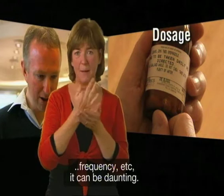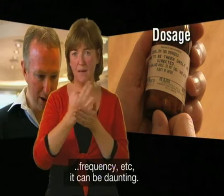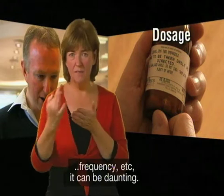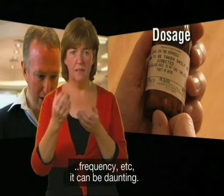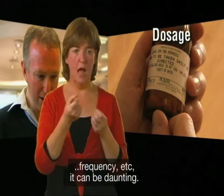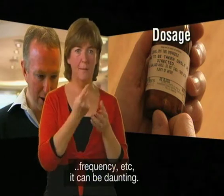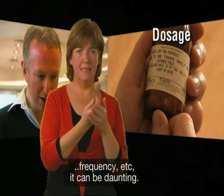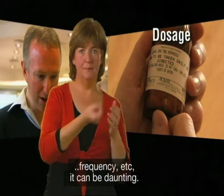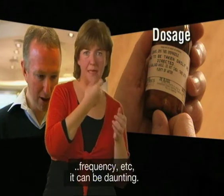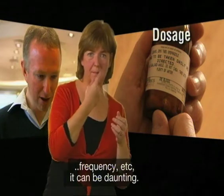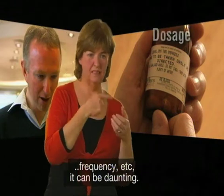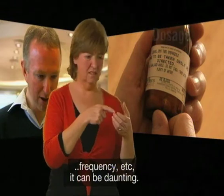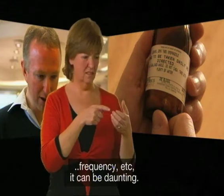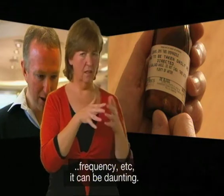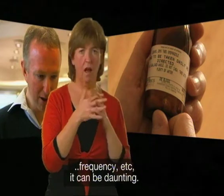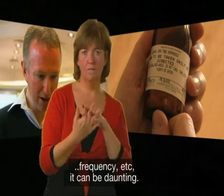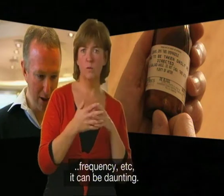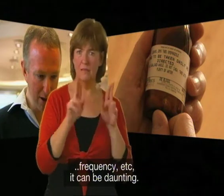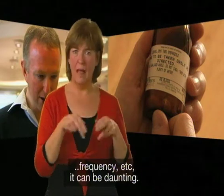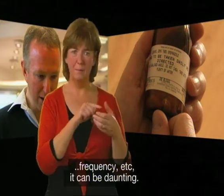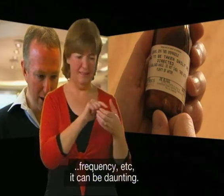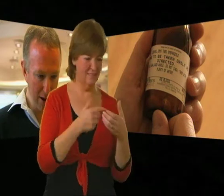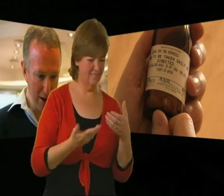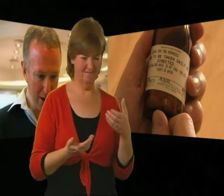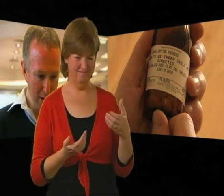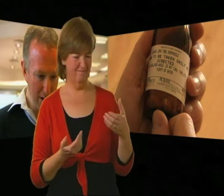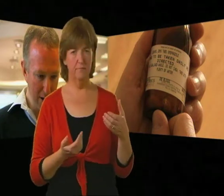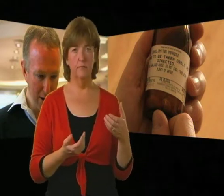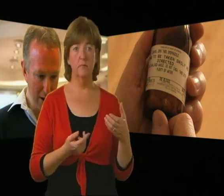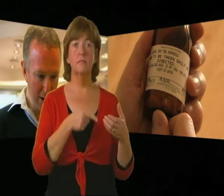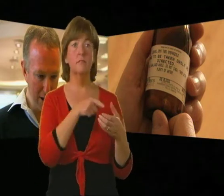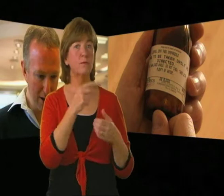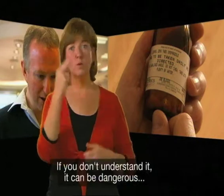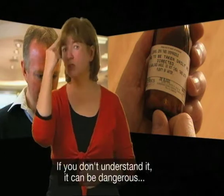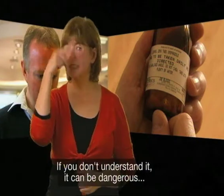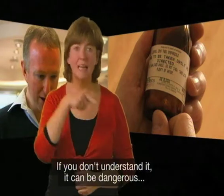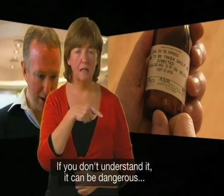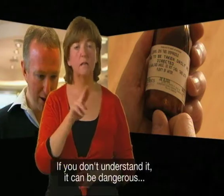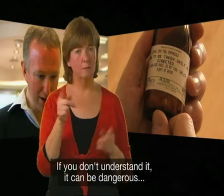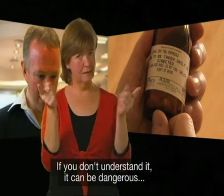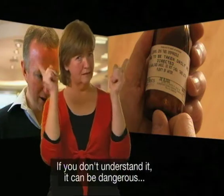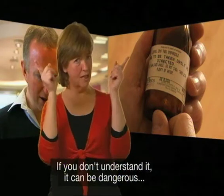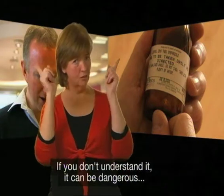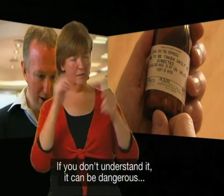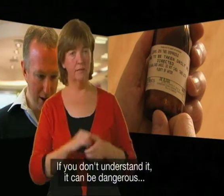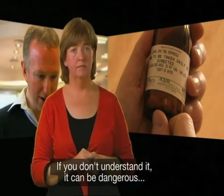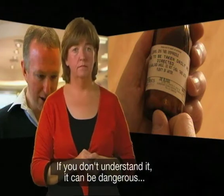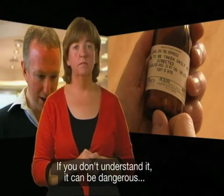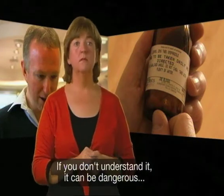frequency, etc. It can be daunting. If you don't understand it, it can be